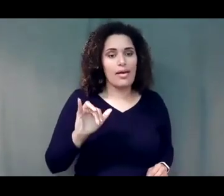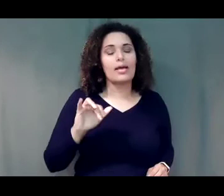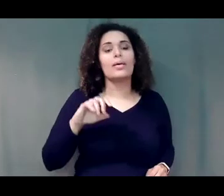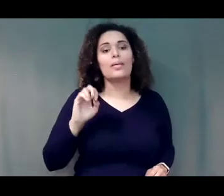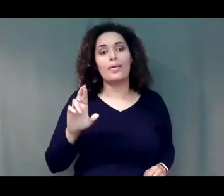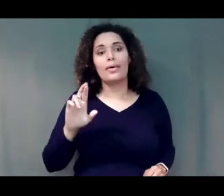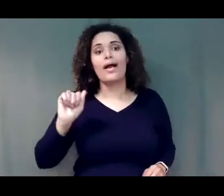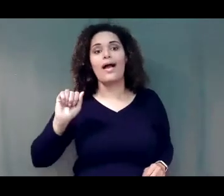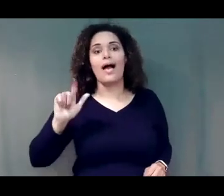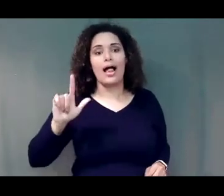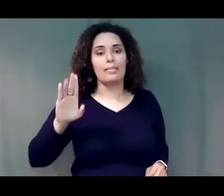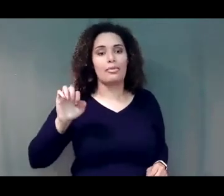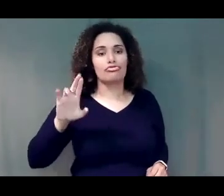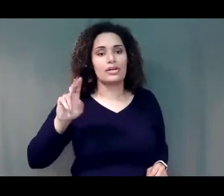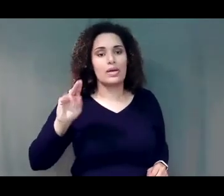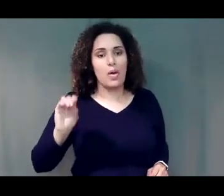monster.